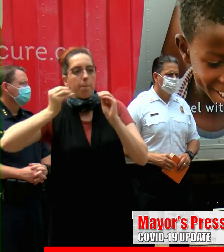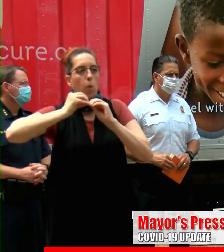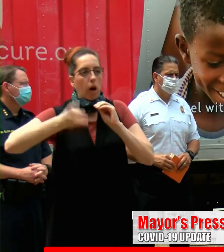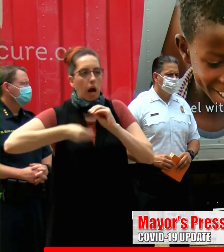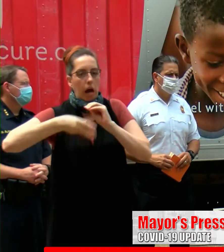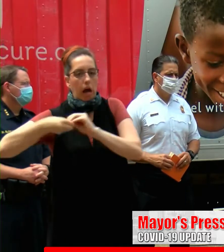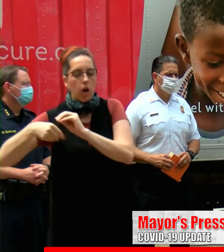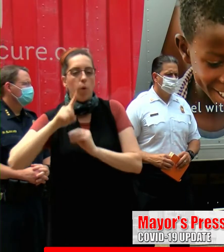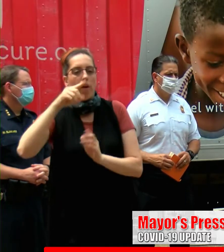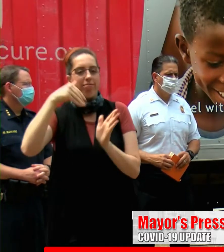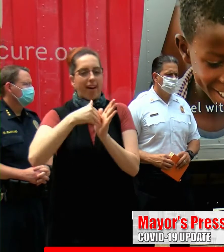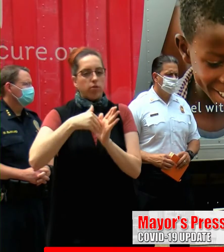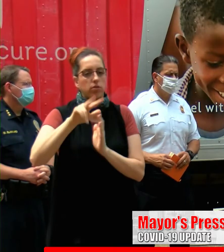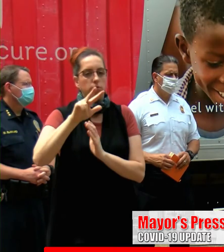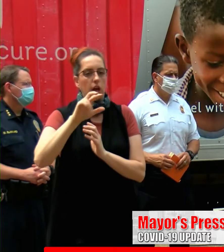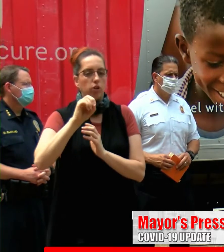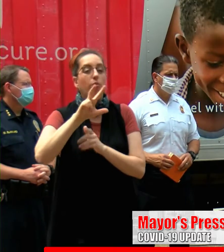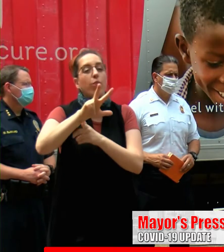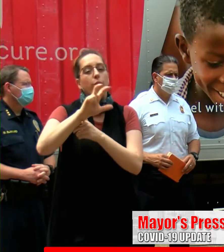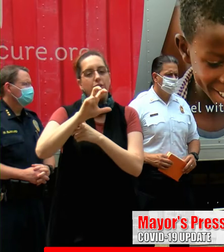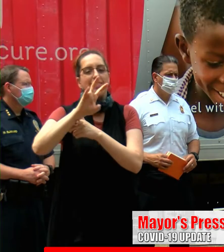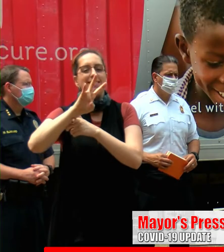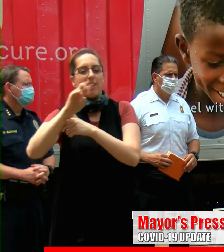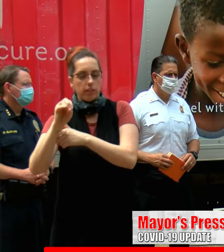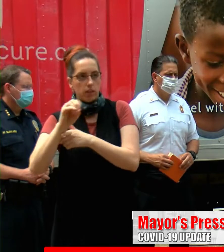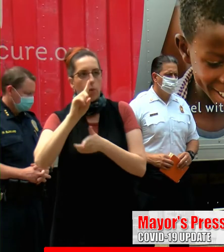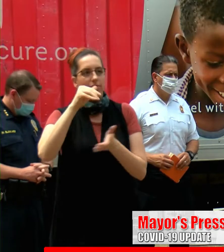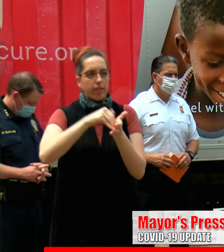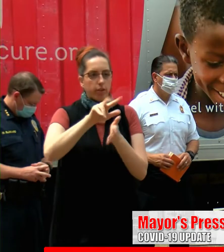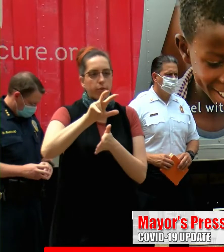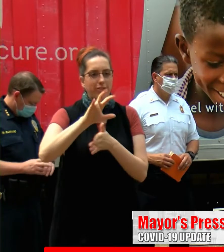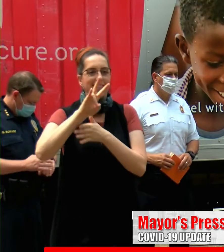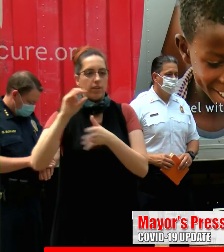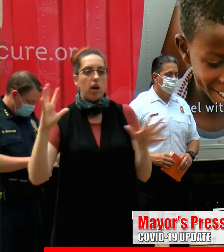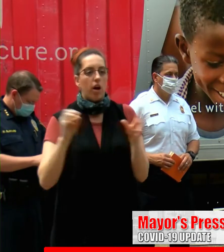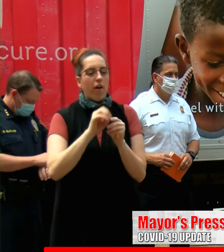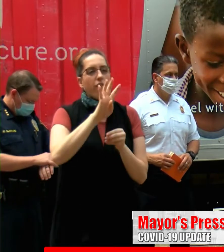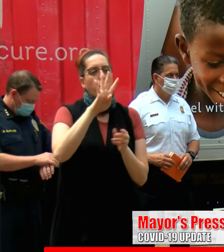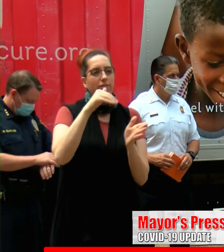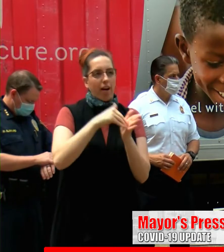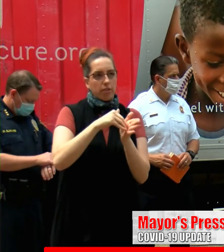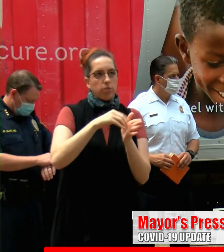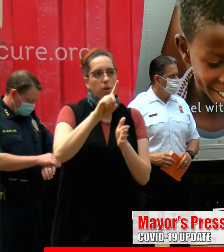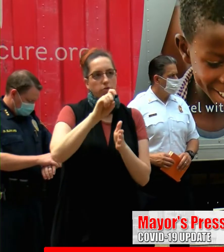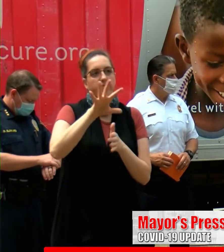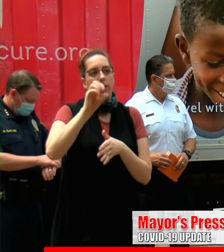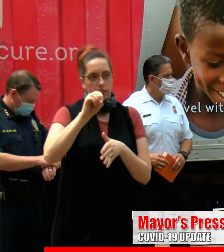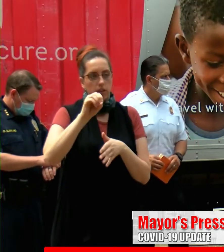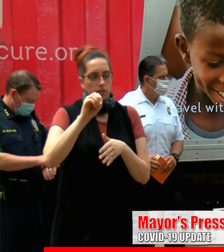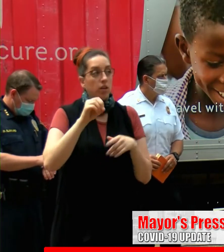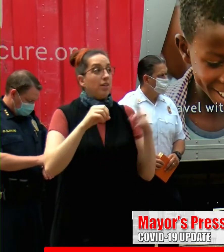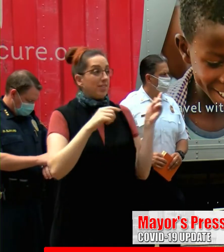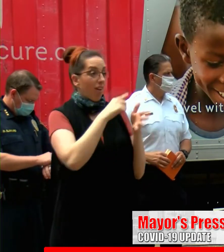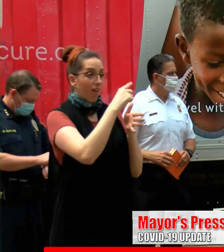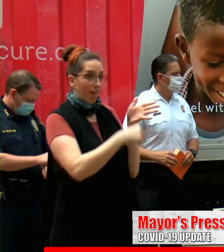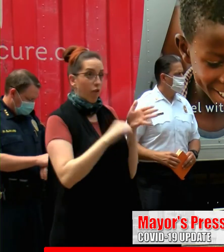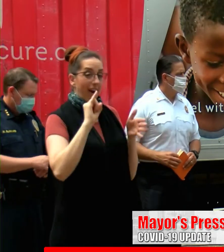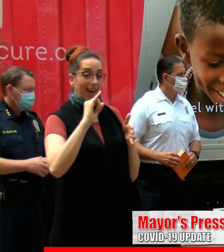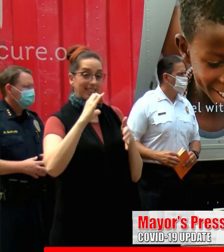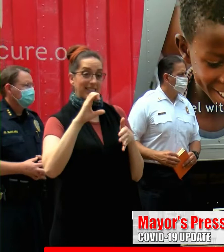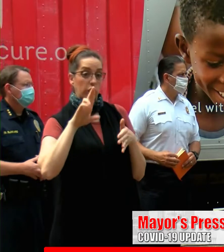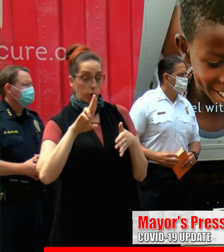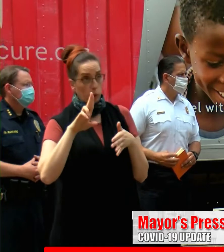is 1,370. The delta is being 1,450. So as you can see, as it relates to their ICU